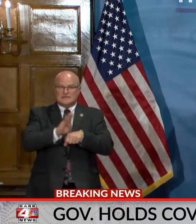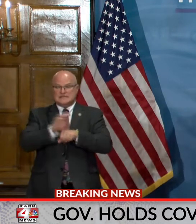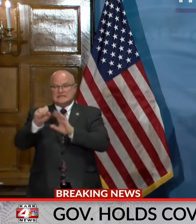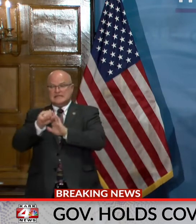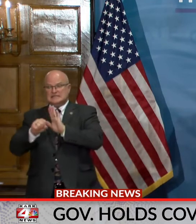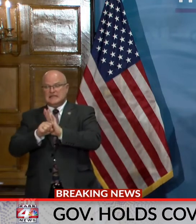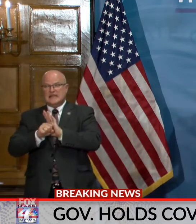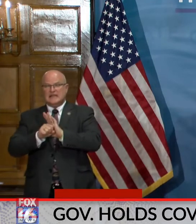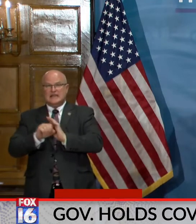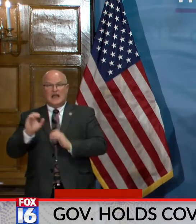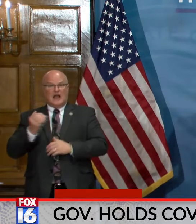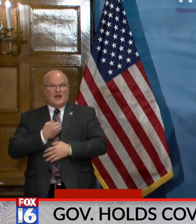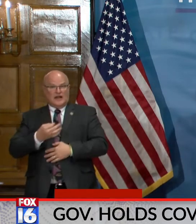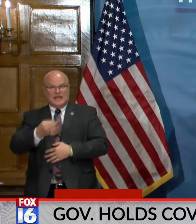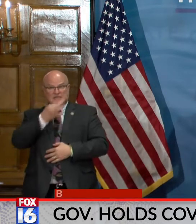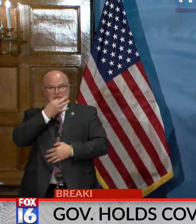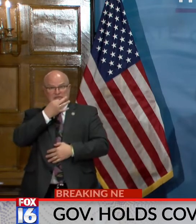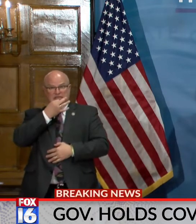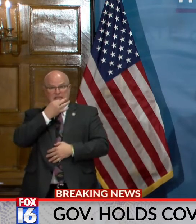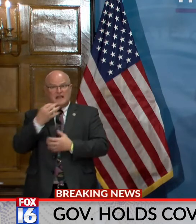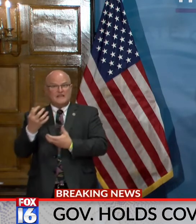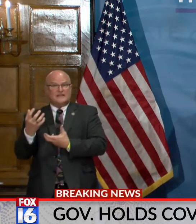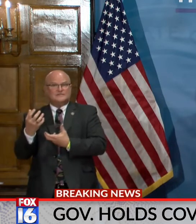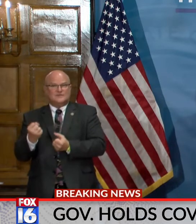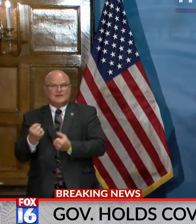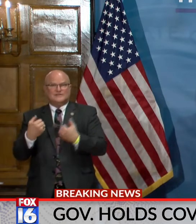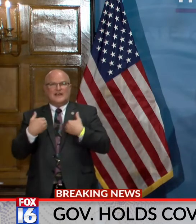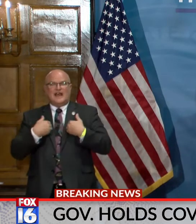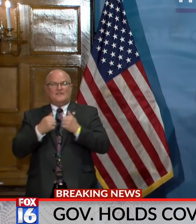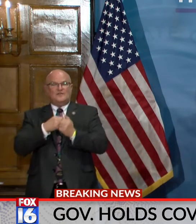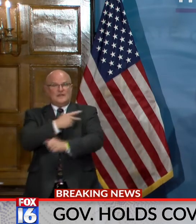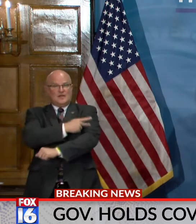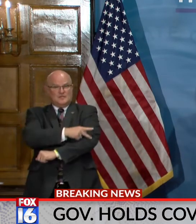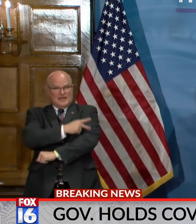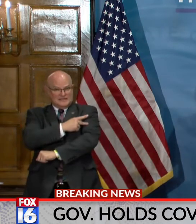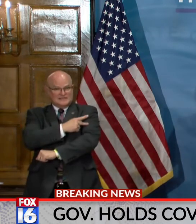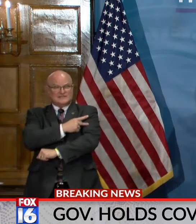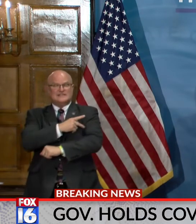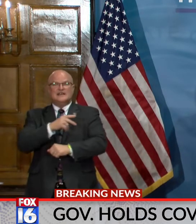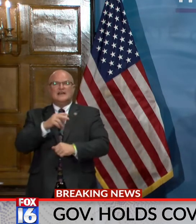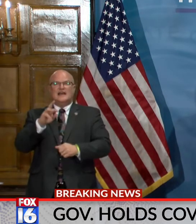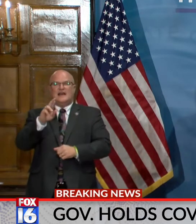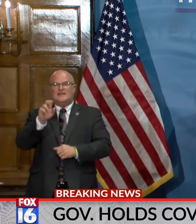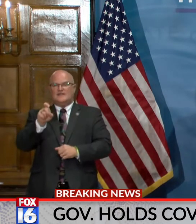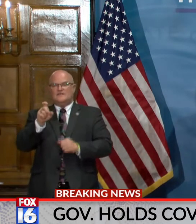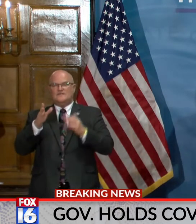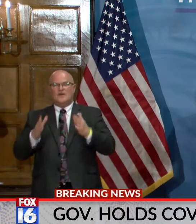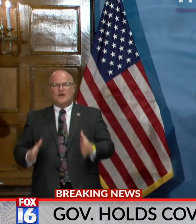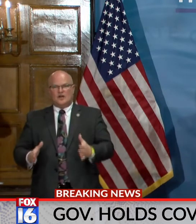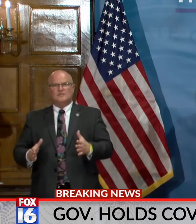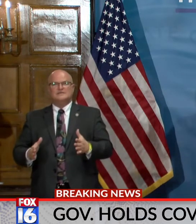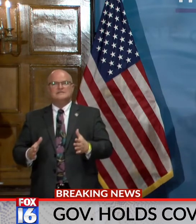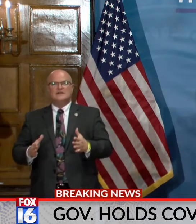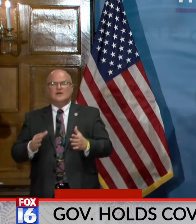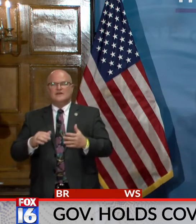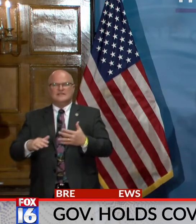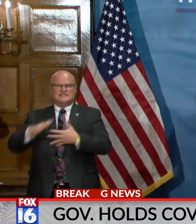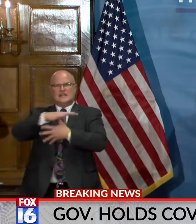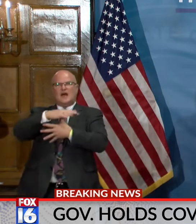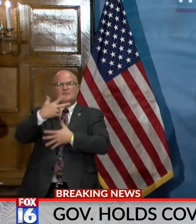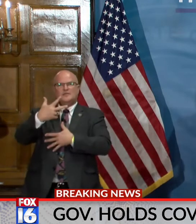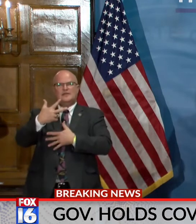to use our expertise, that trust that we have with our patients. The pharmacists consistently rank in the top 3